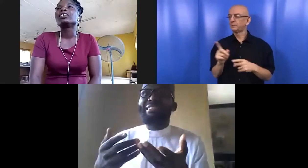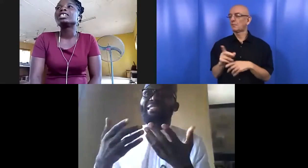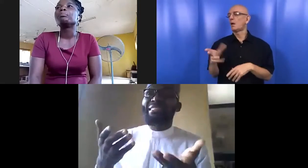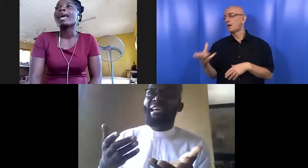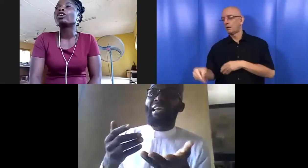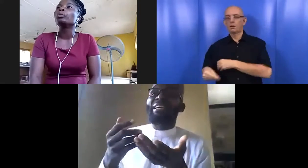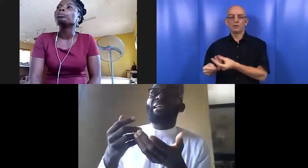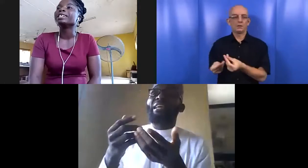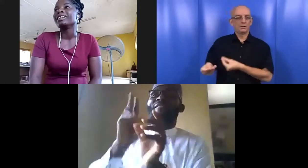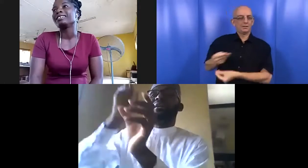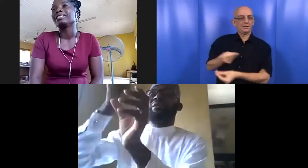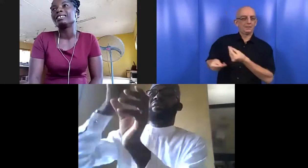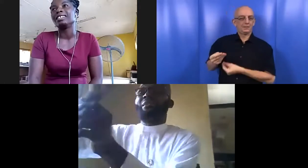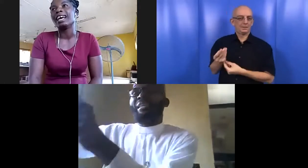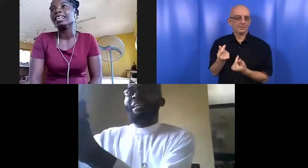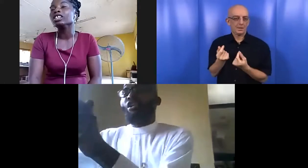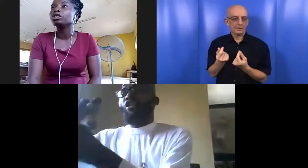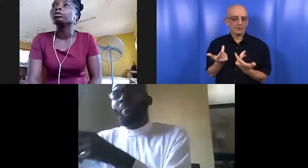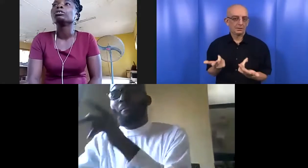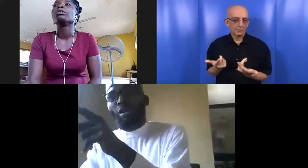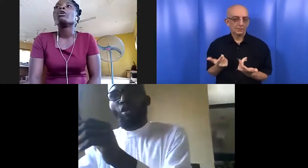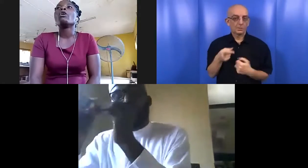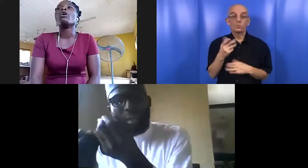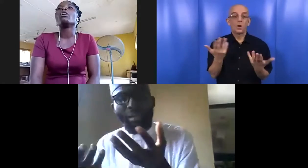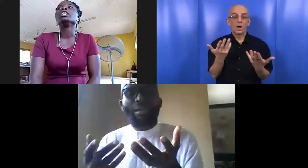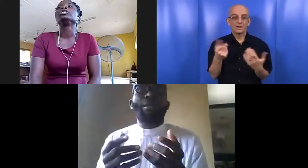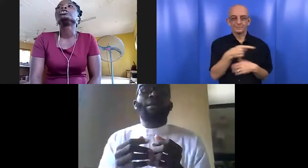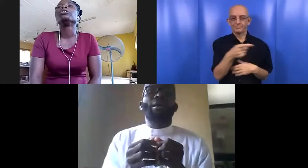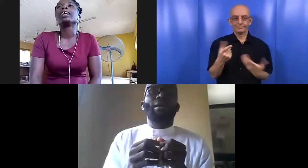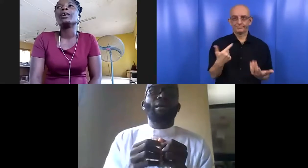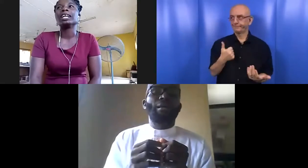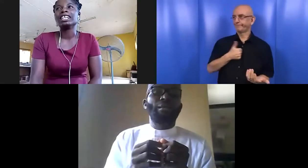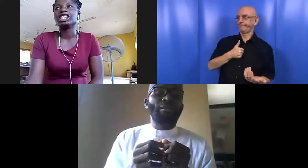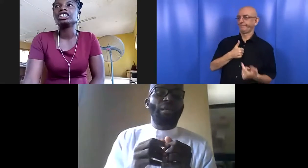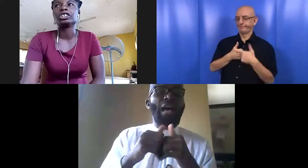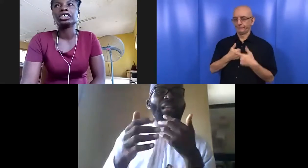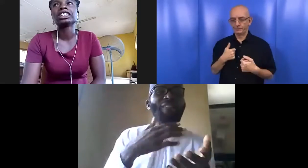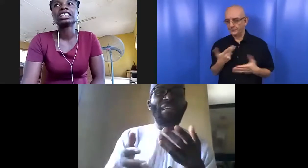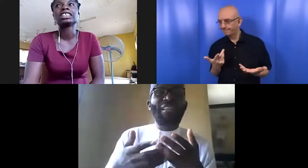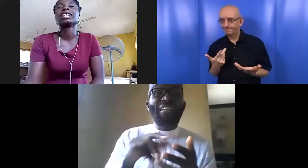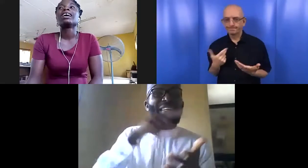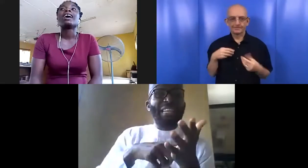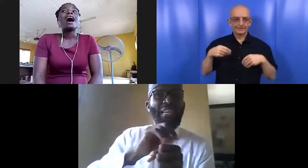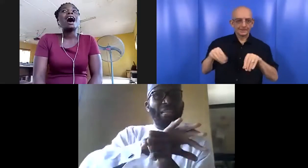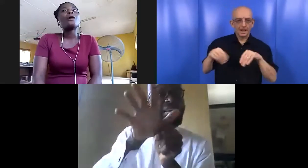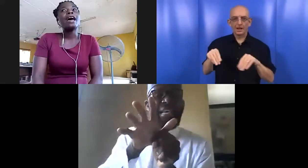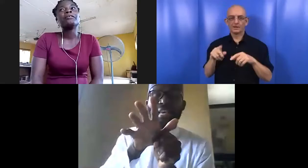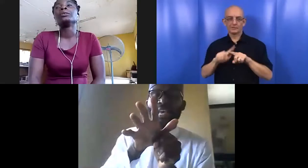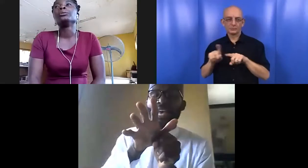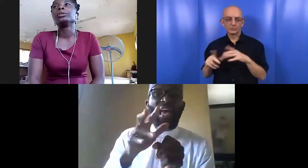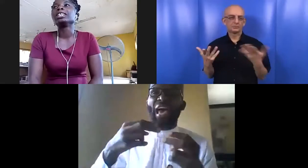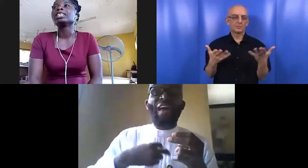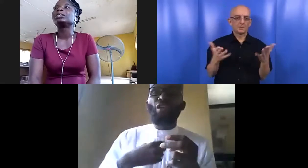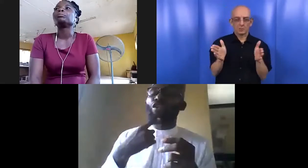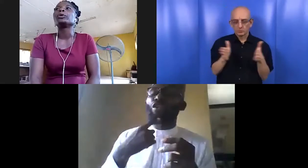They have these micro businesses they are into or into other organizations.